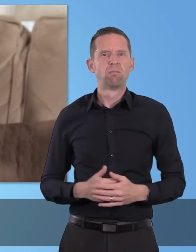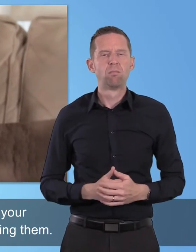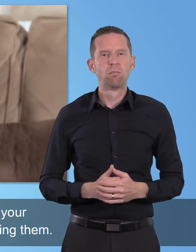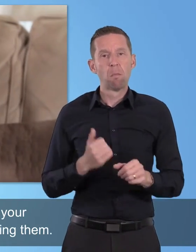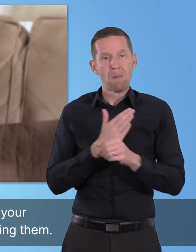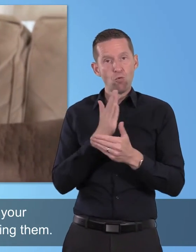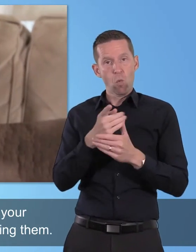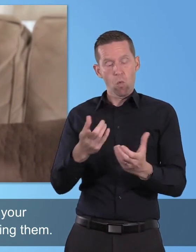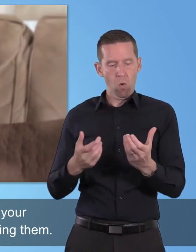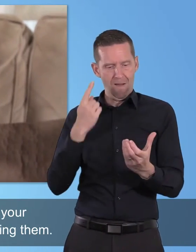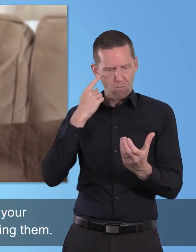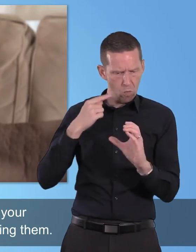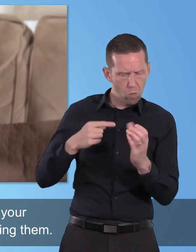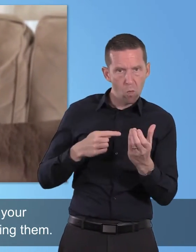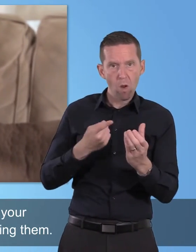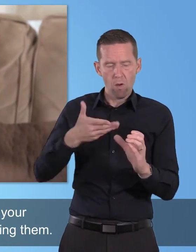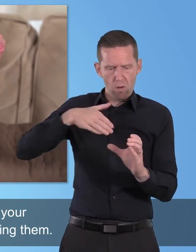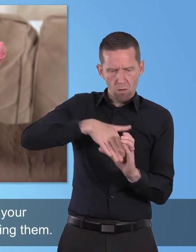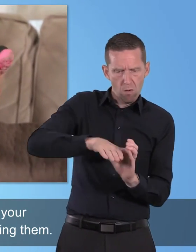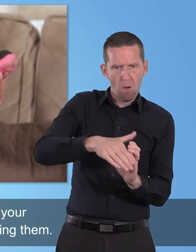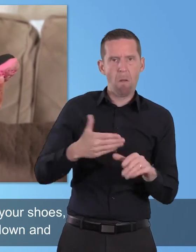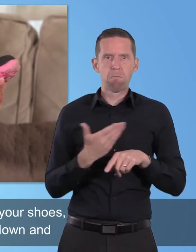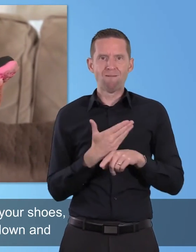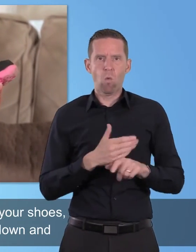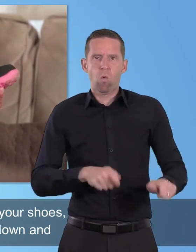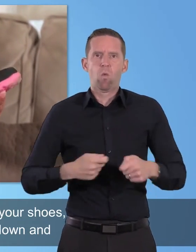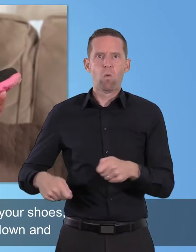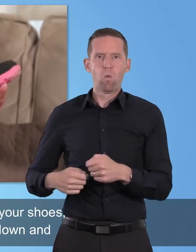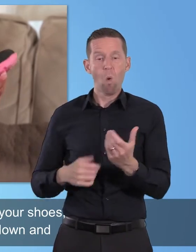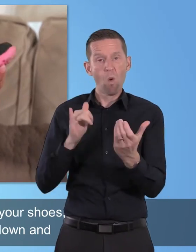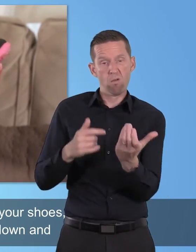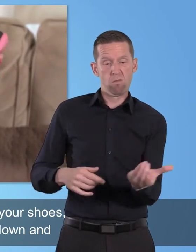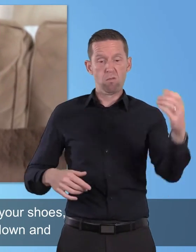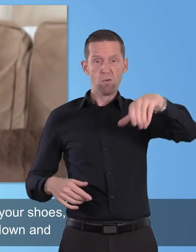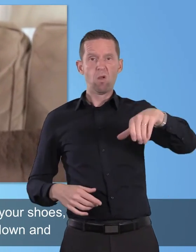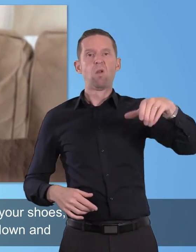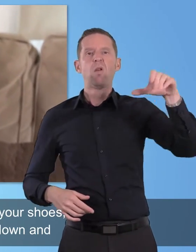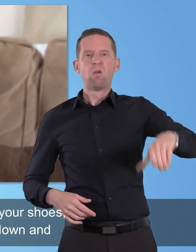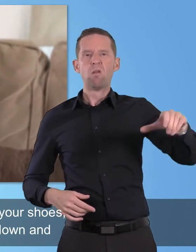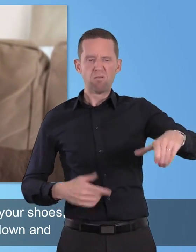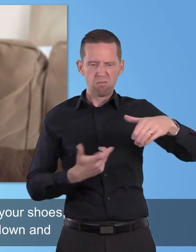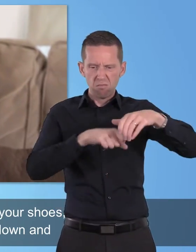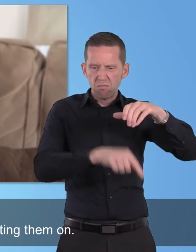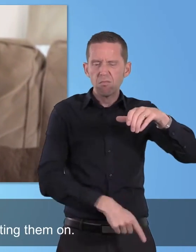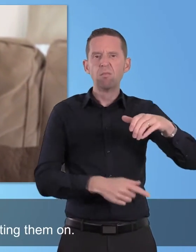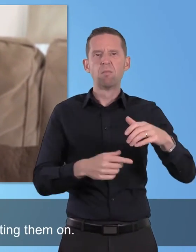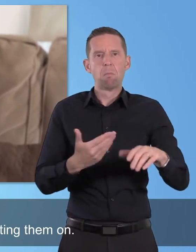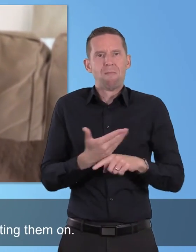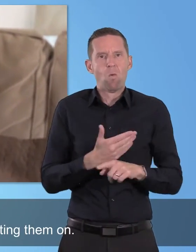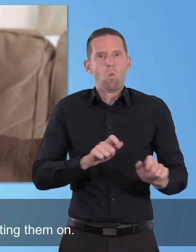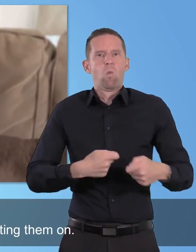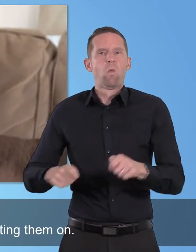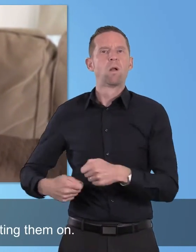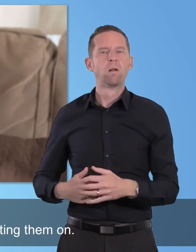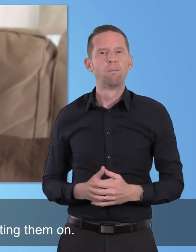Always check your shoes before wearing them. Look and feel inside your shoes. Turn them upside down and shake